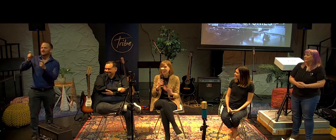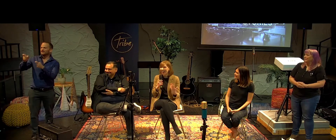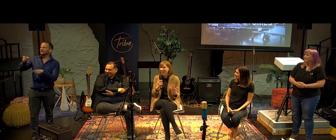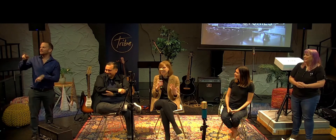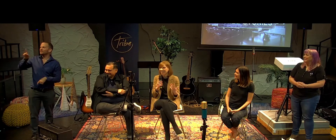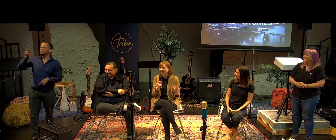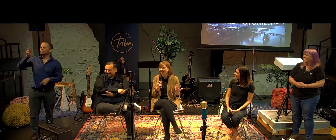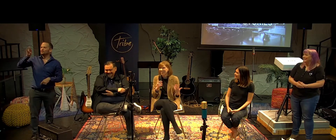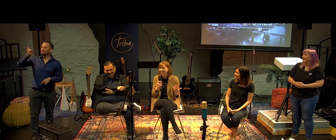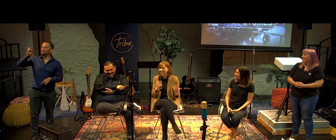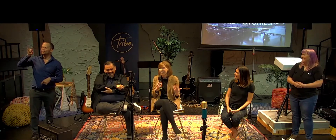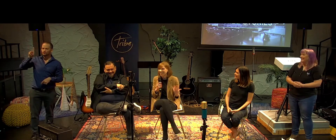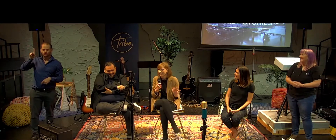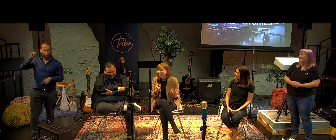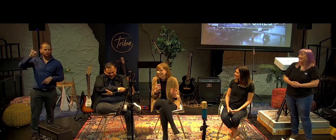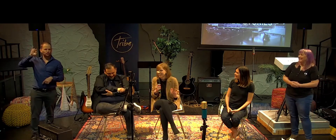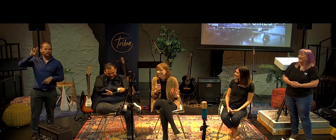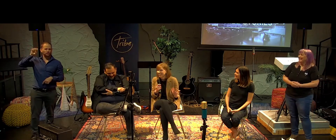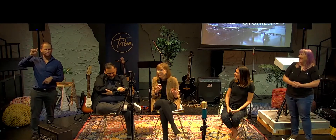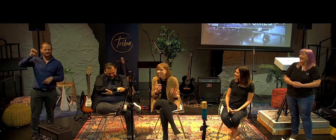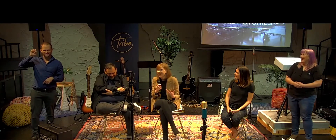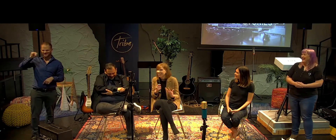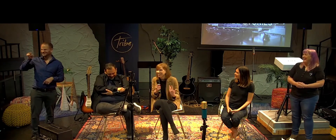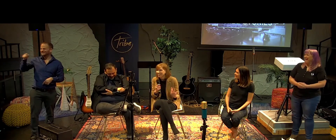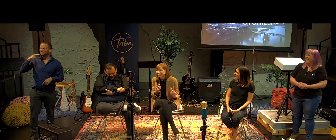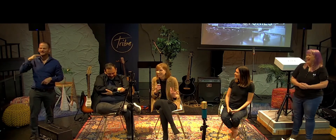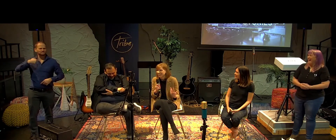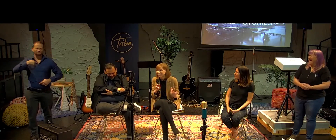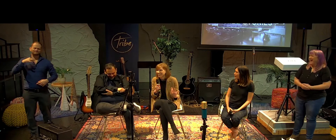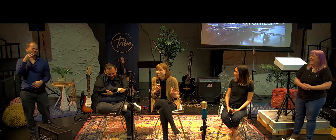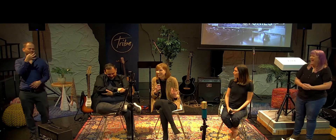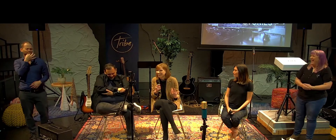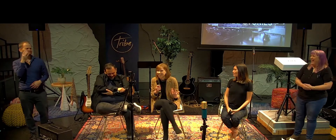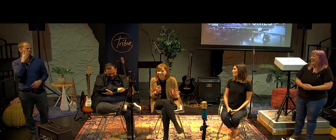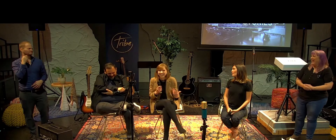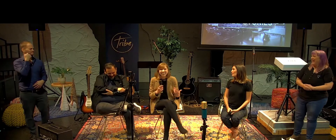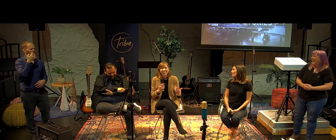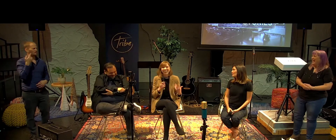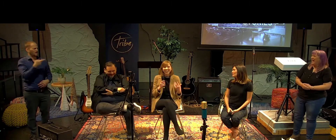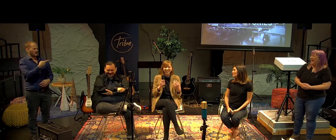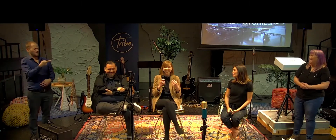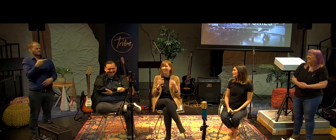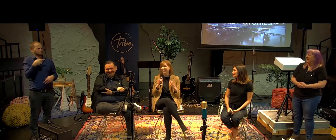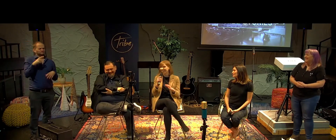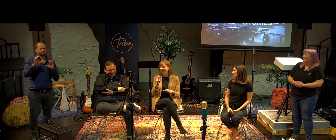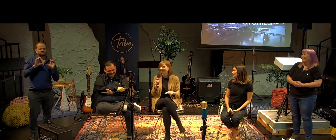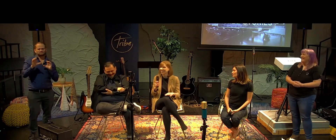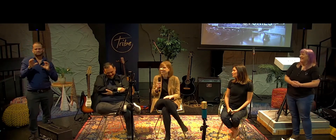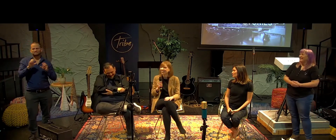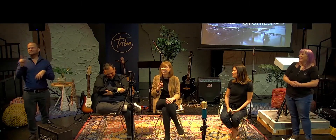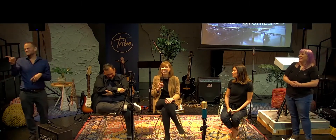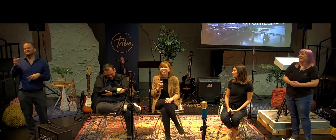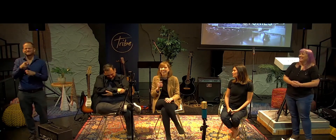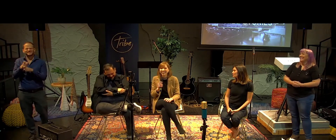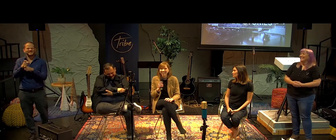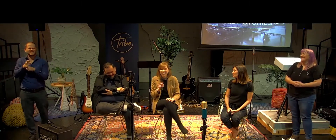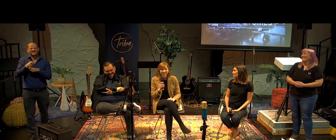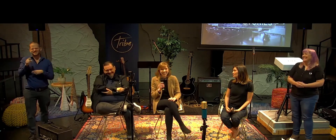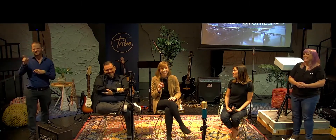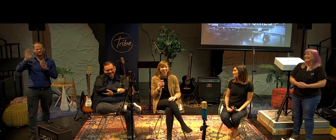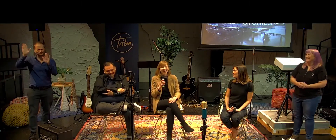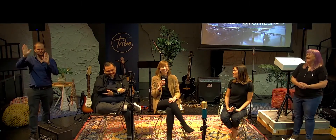like, I'm the one that's the master in all of this. Why are these two peasants talking? But just kidding, she's awesome. But